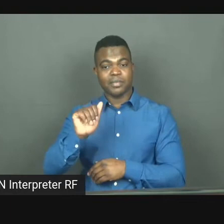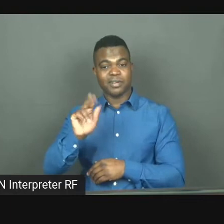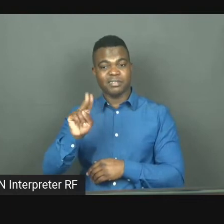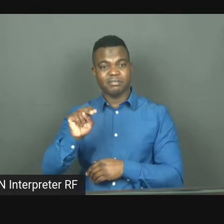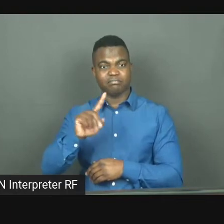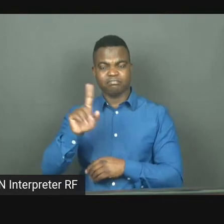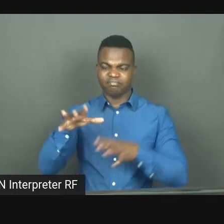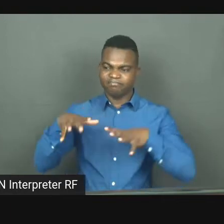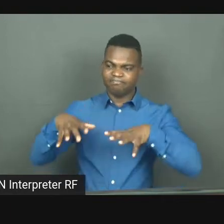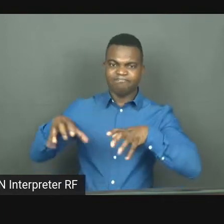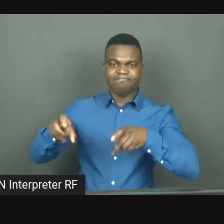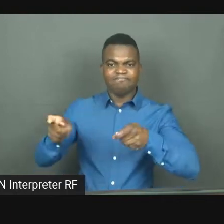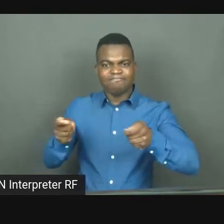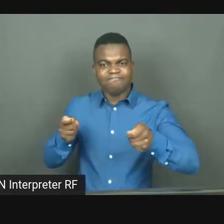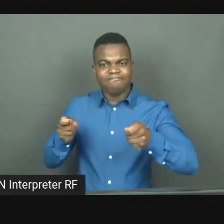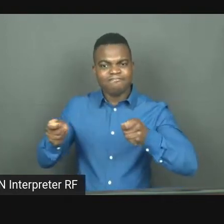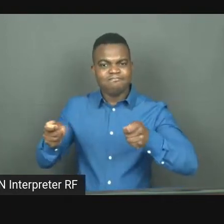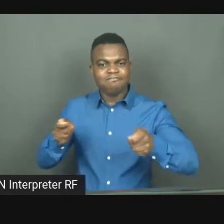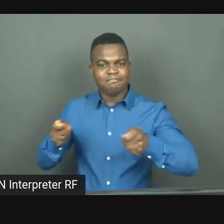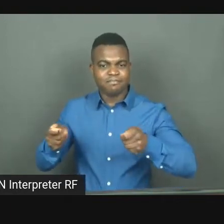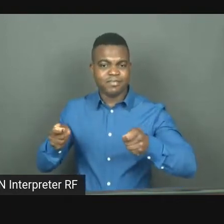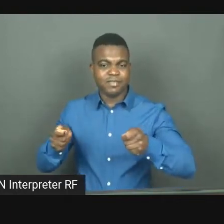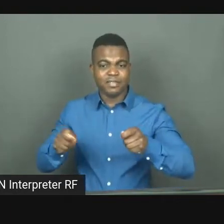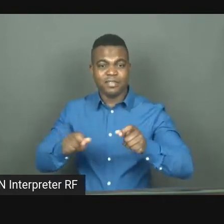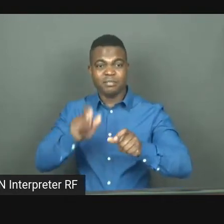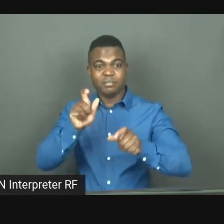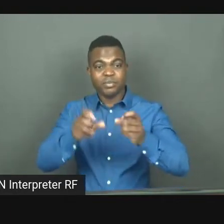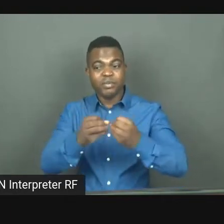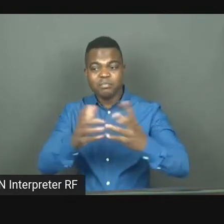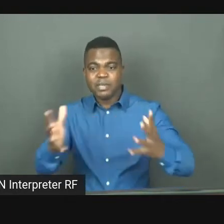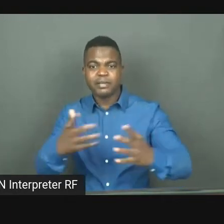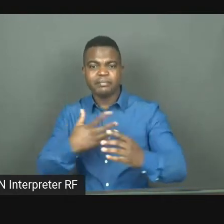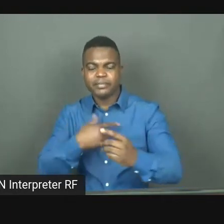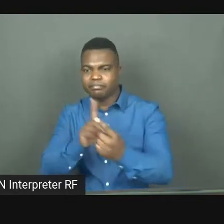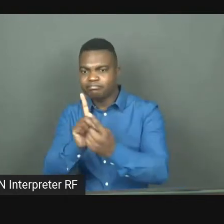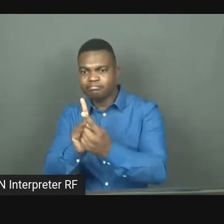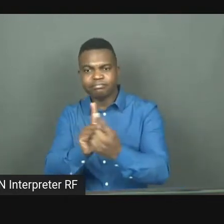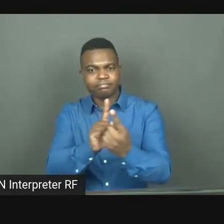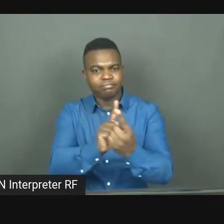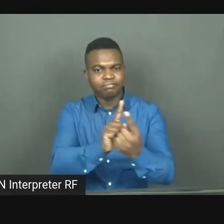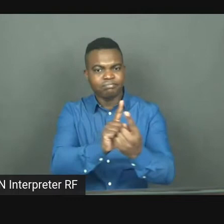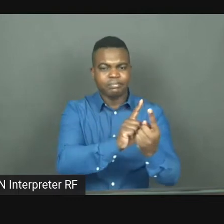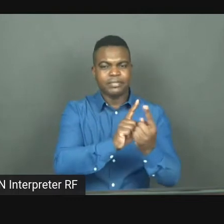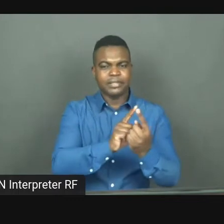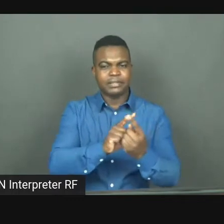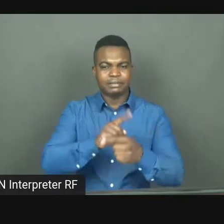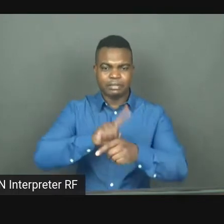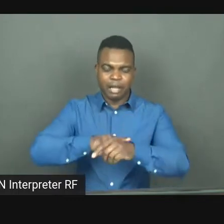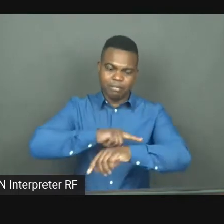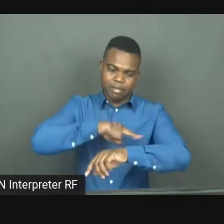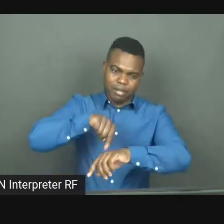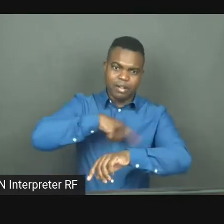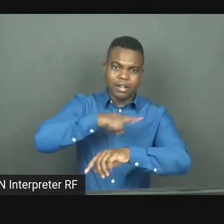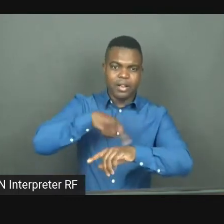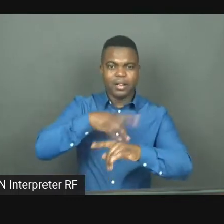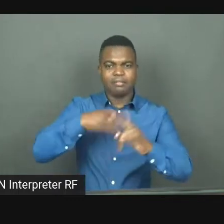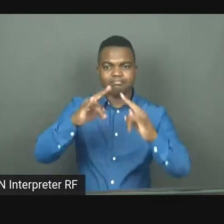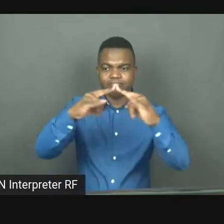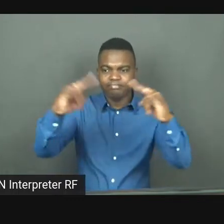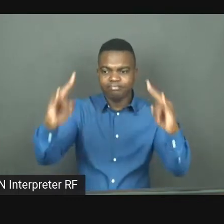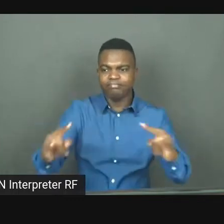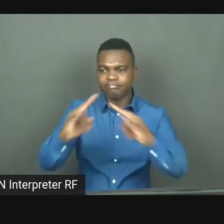to our local humanitarian workers, especially the Afghan staff, female and